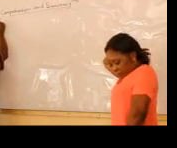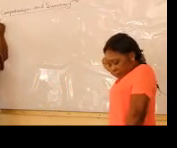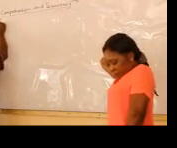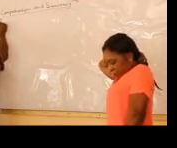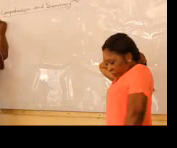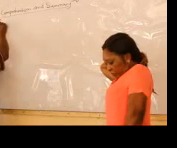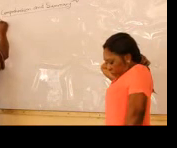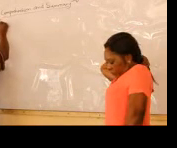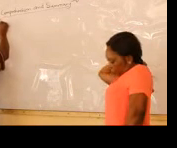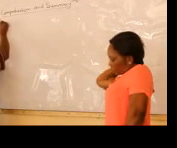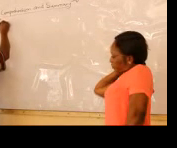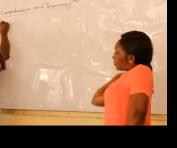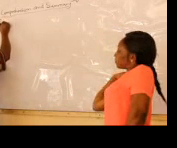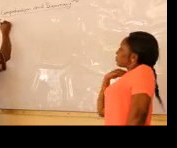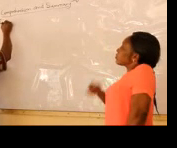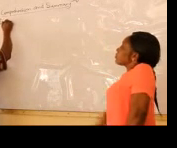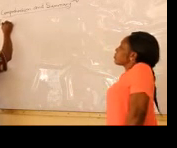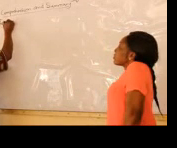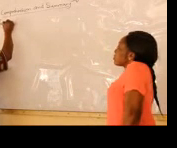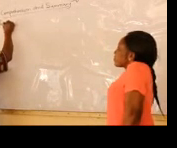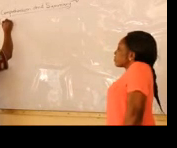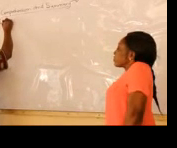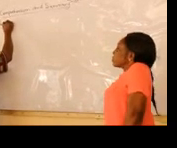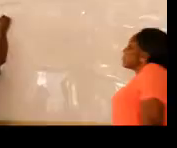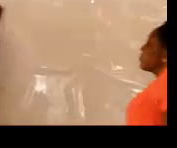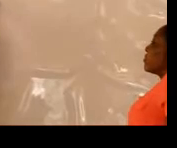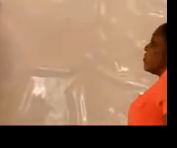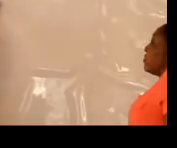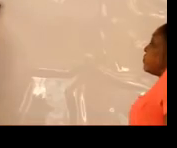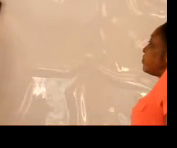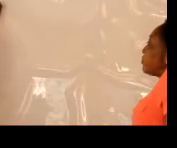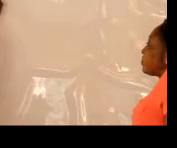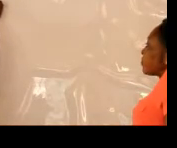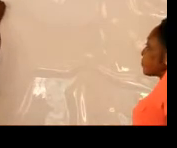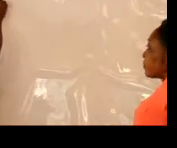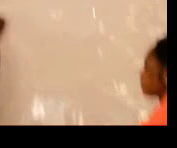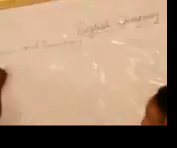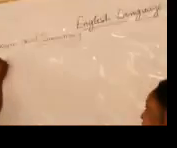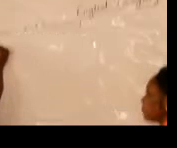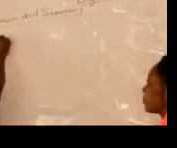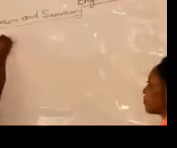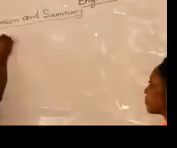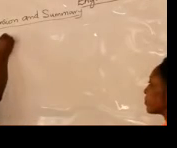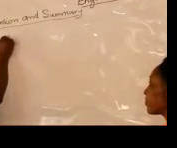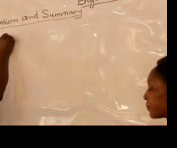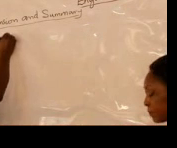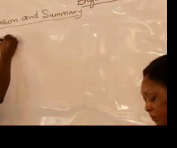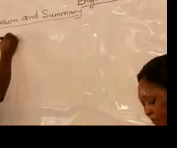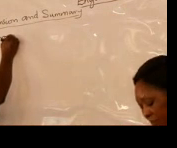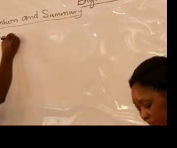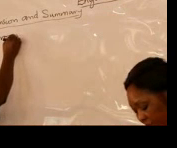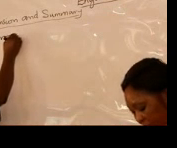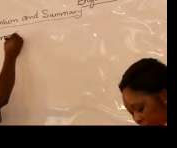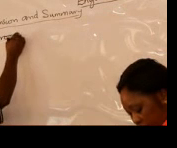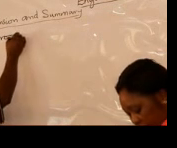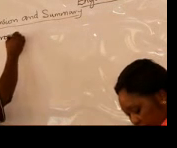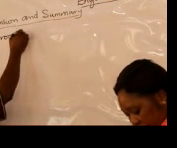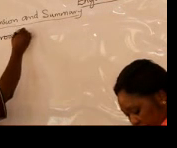Let me put it this way. There is no room